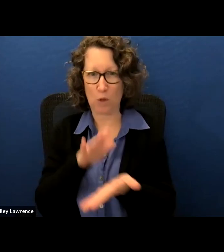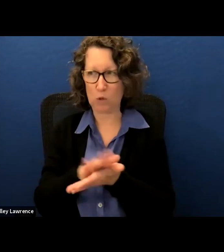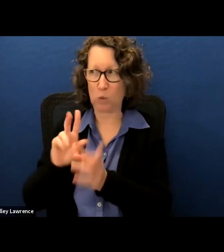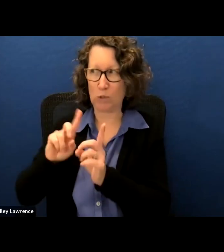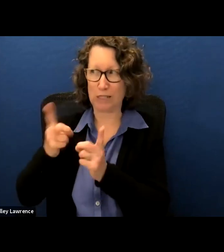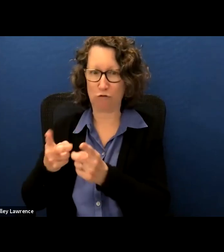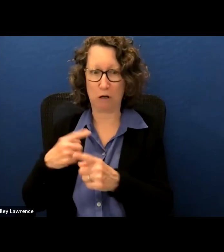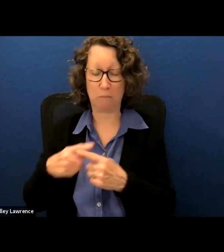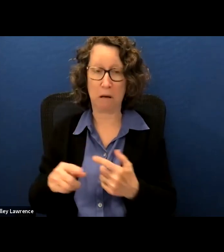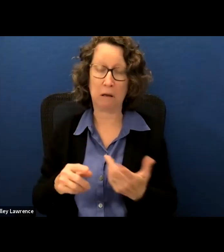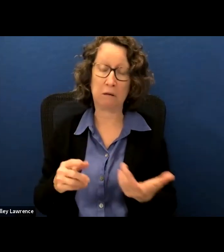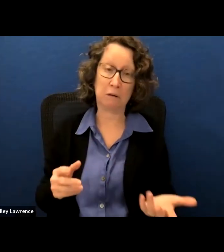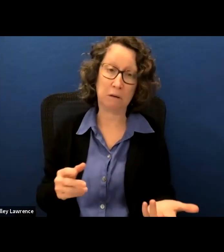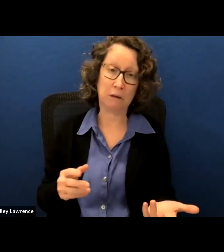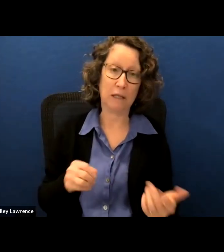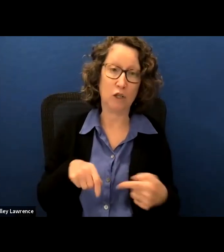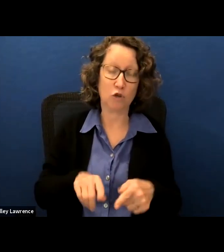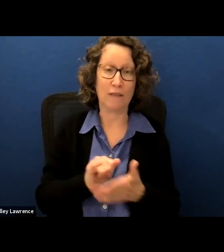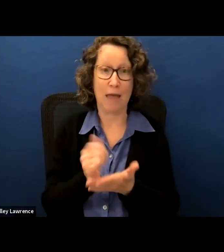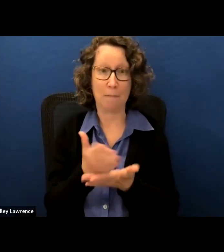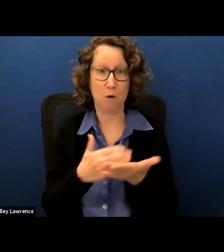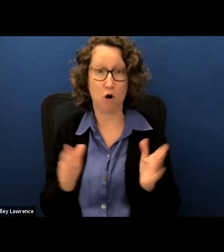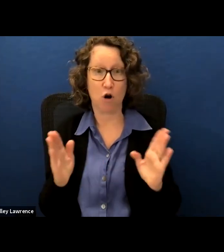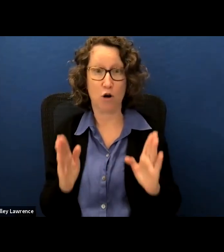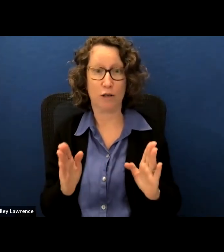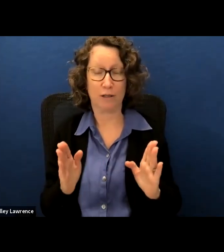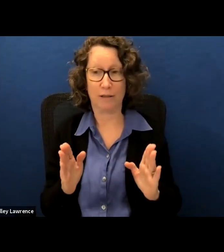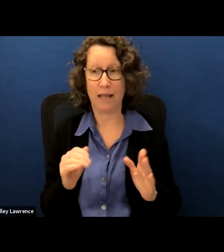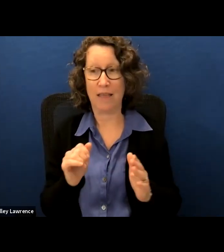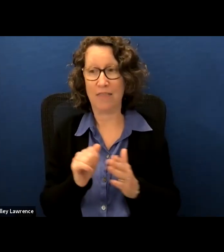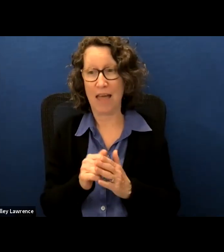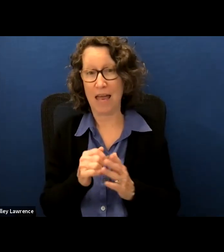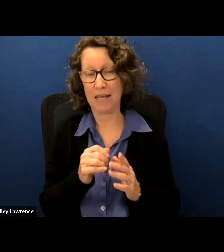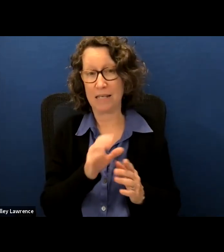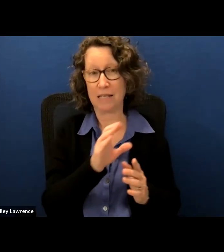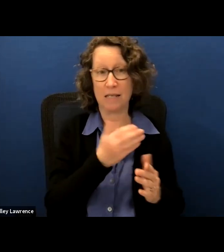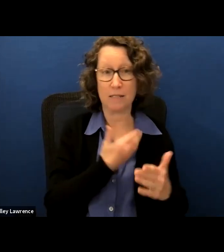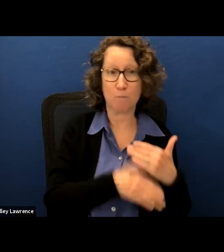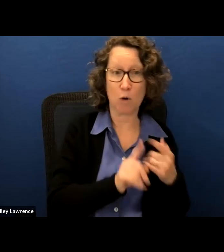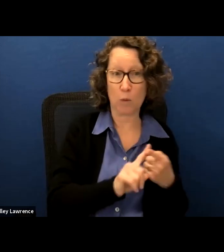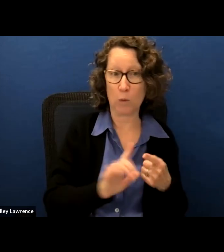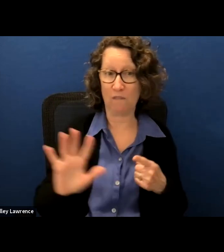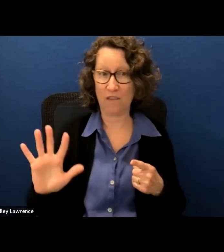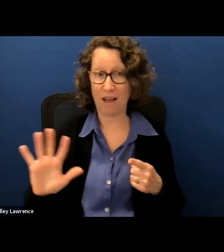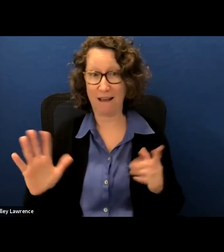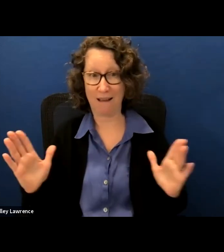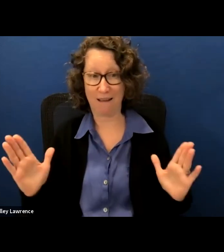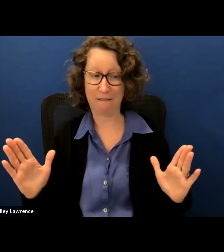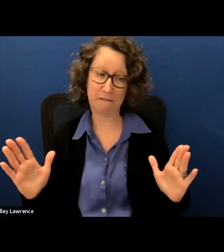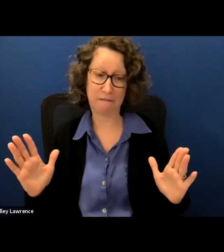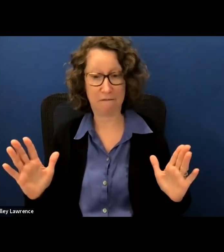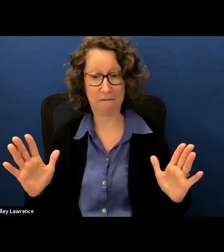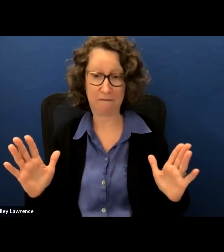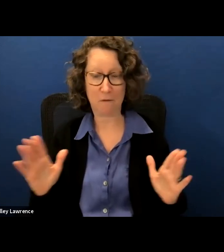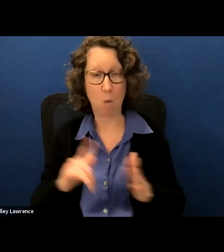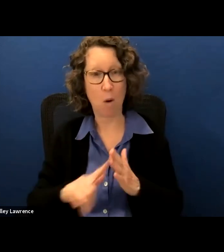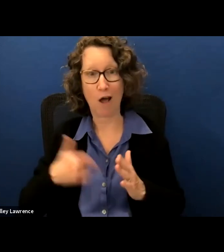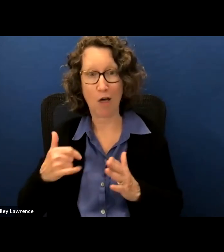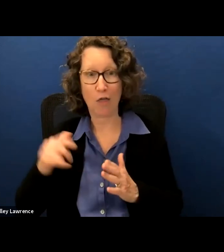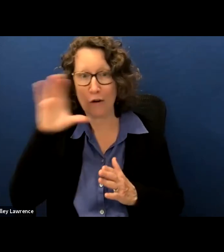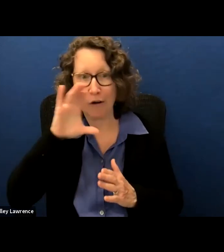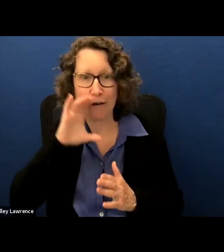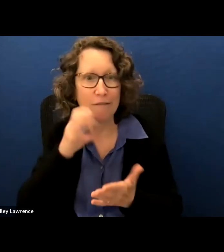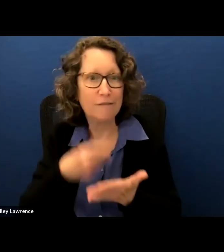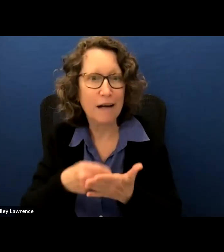districts, but while they're within that piece, and that's in the purview from, birth to 5, what other funding that we